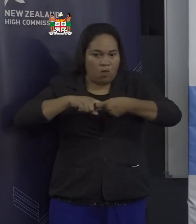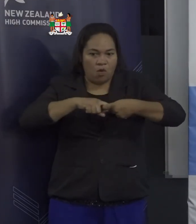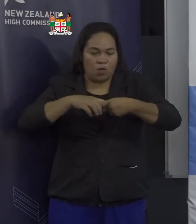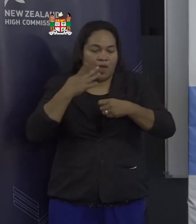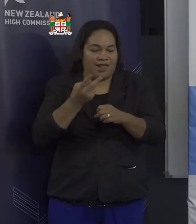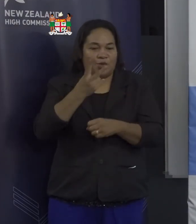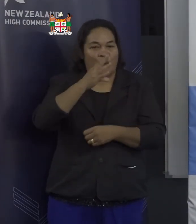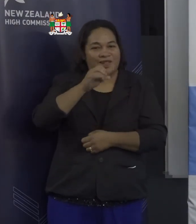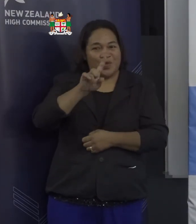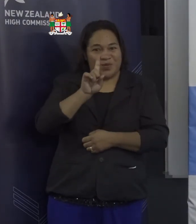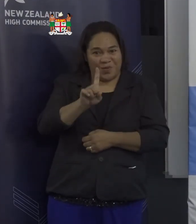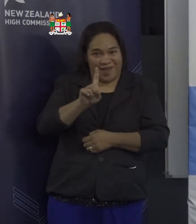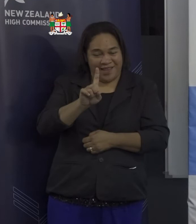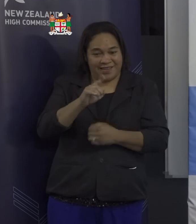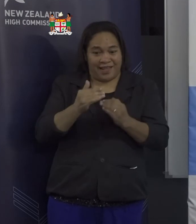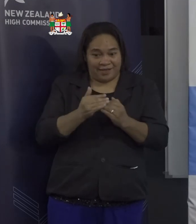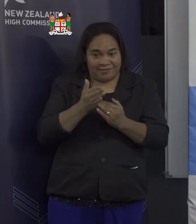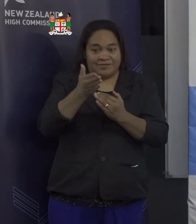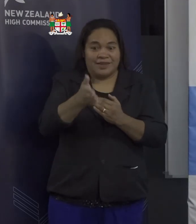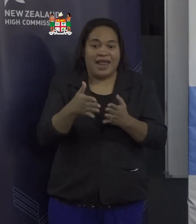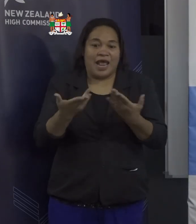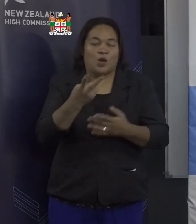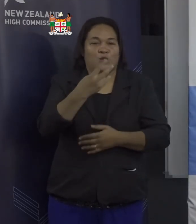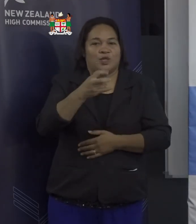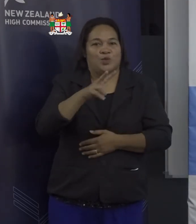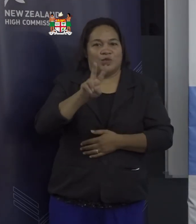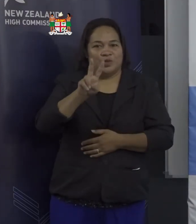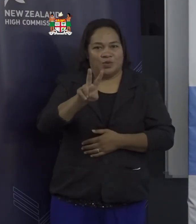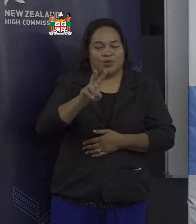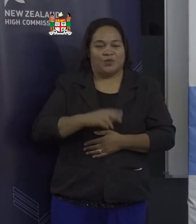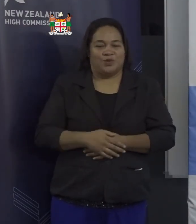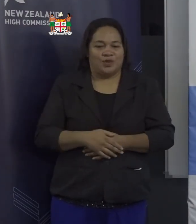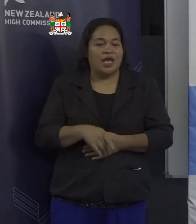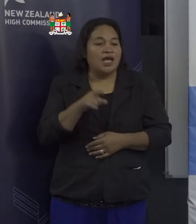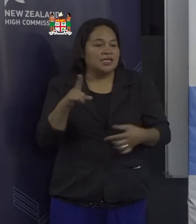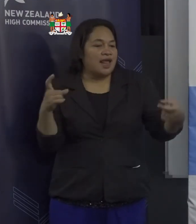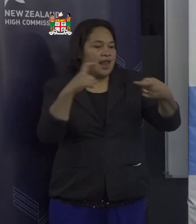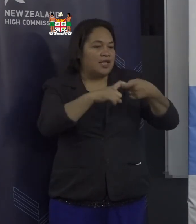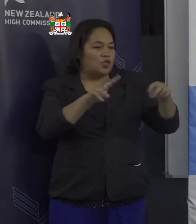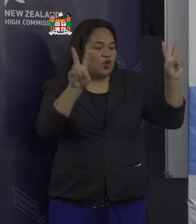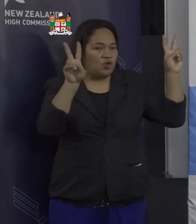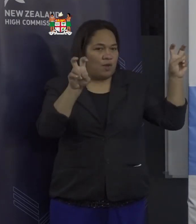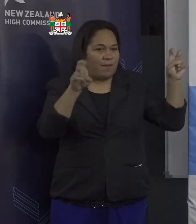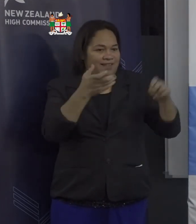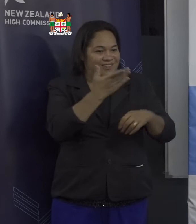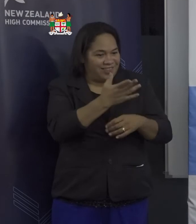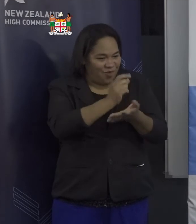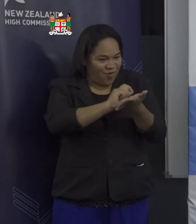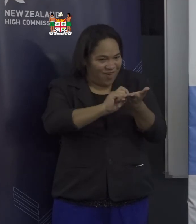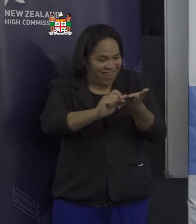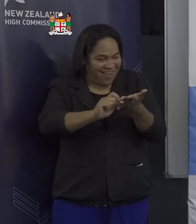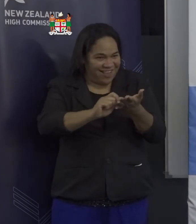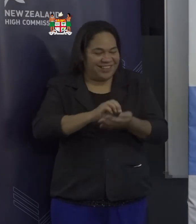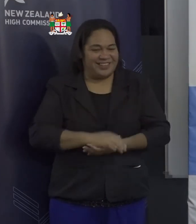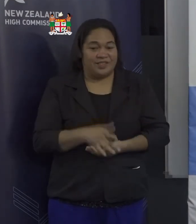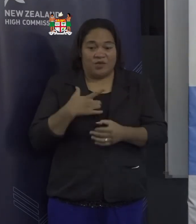of 2021 and going on into 2022, and they link to the essay topics that you all wrote on. So in